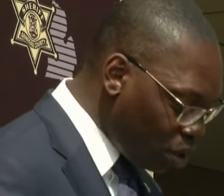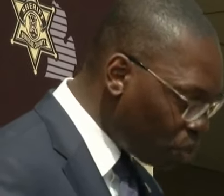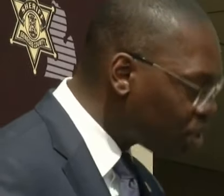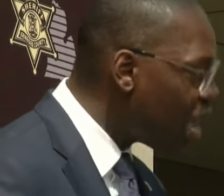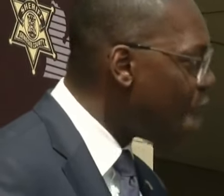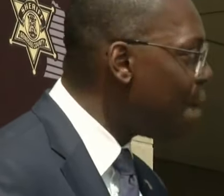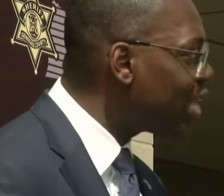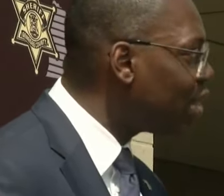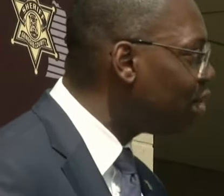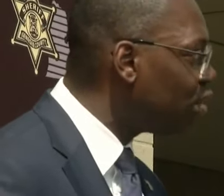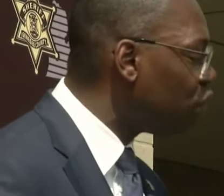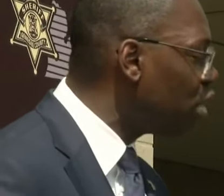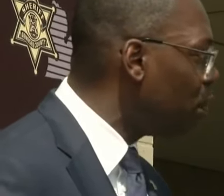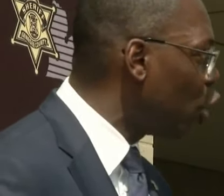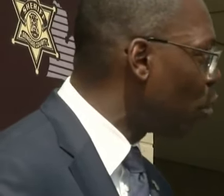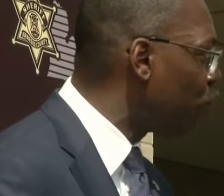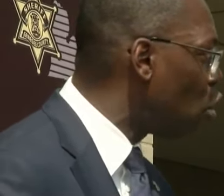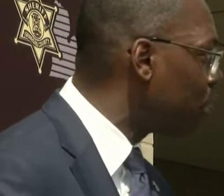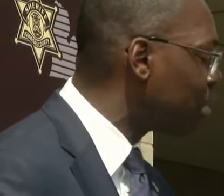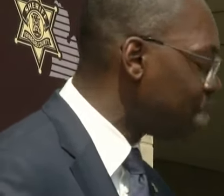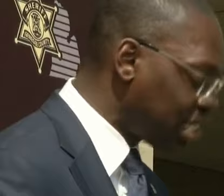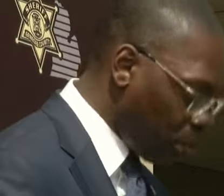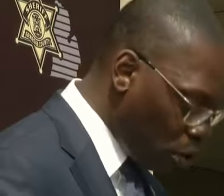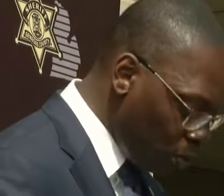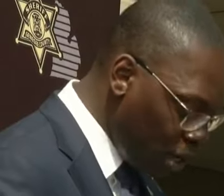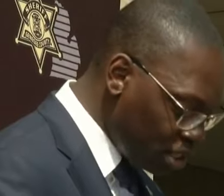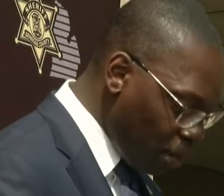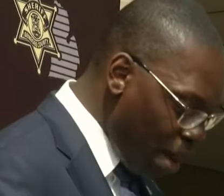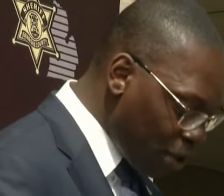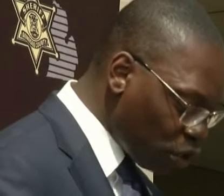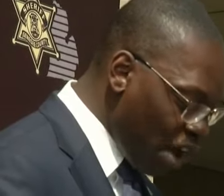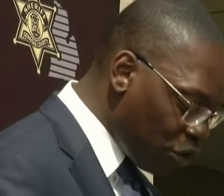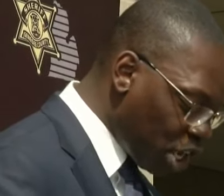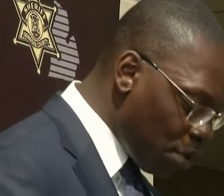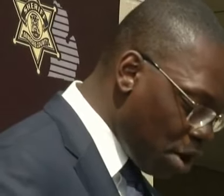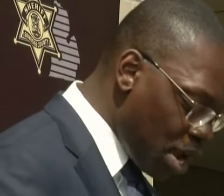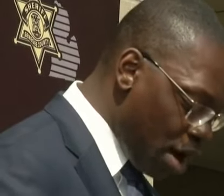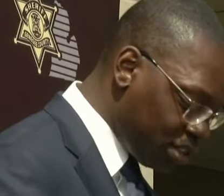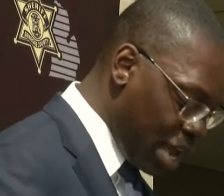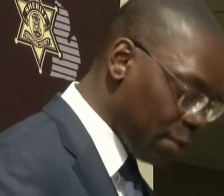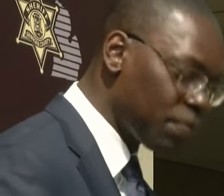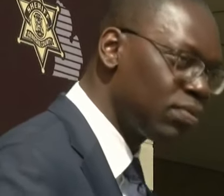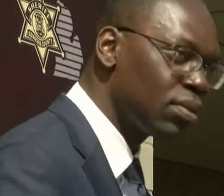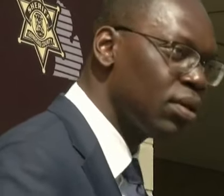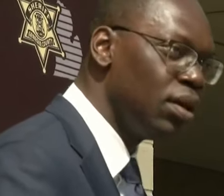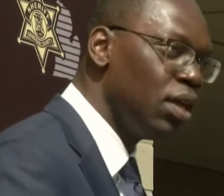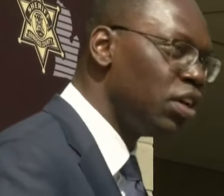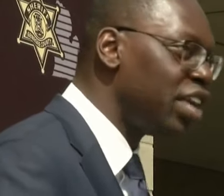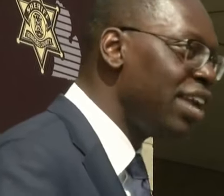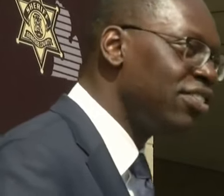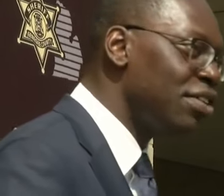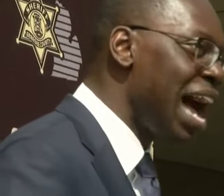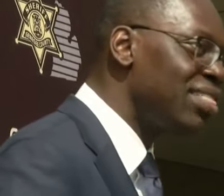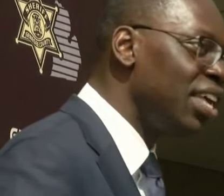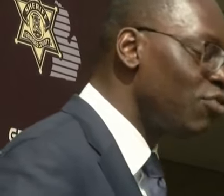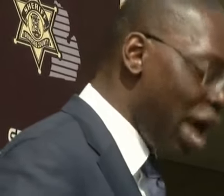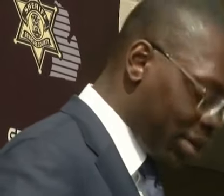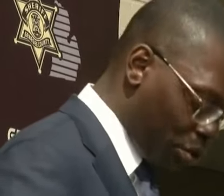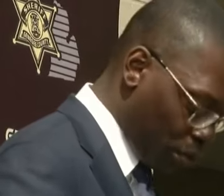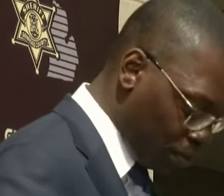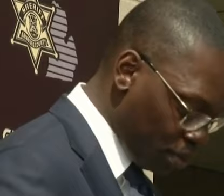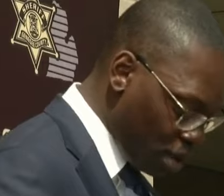these values and making these fundamental reforms accessible to members of every community in our state. The changes are